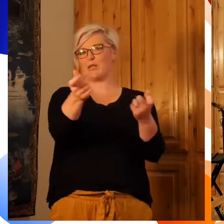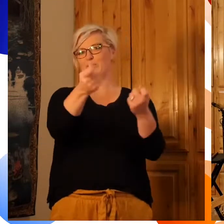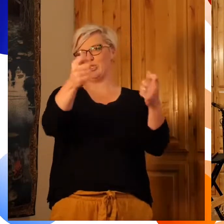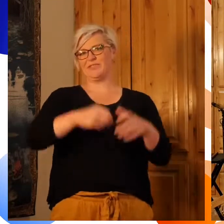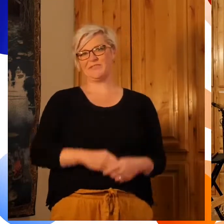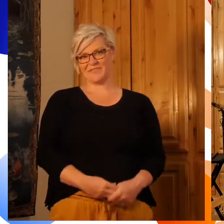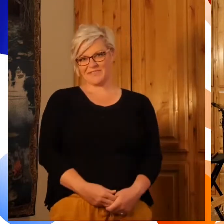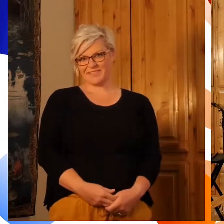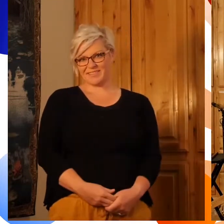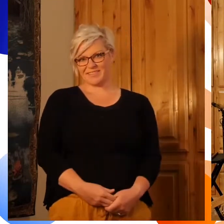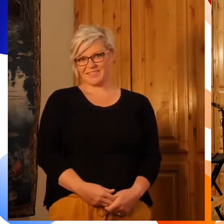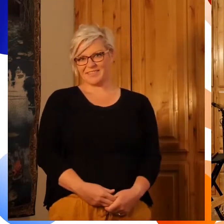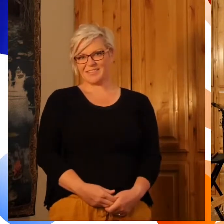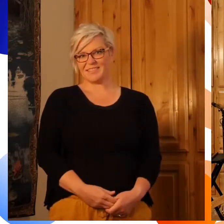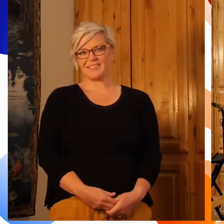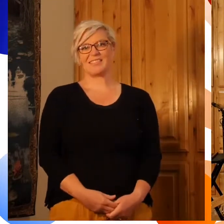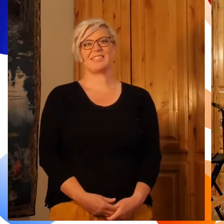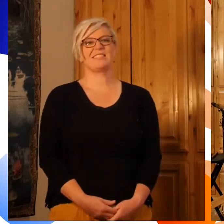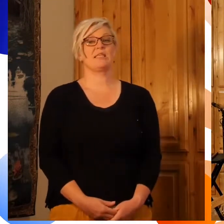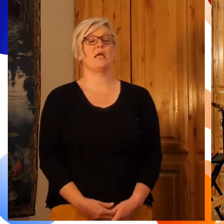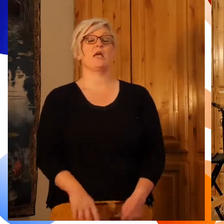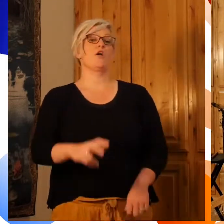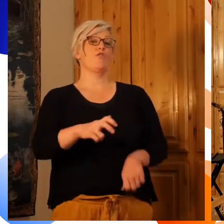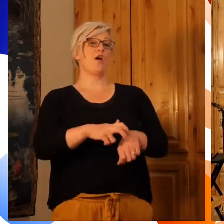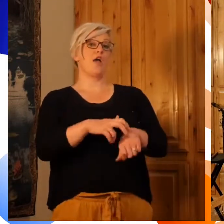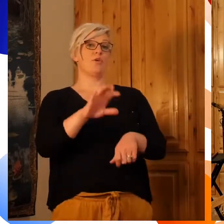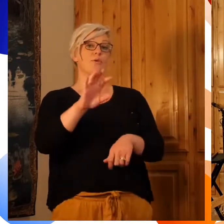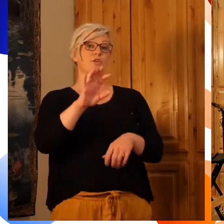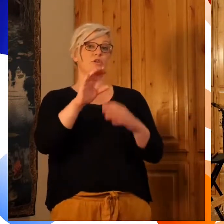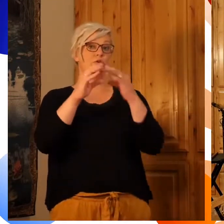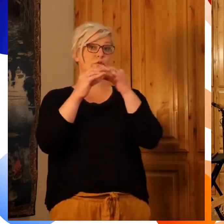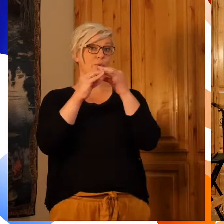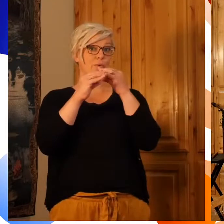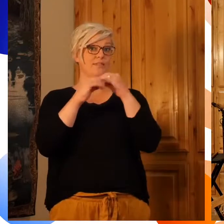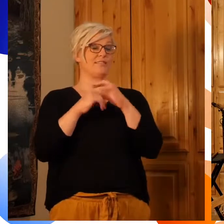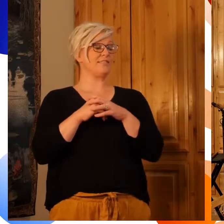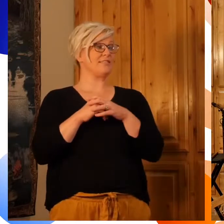The Irish flute I'm playing, of course, is